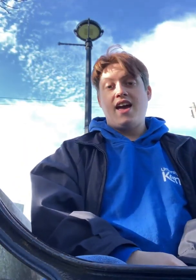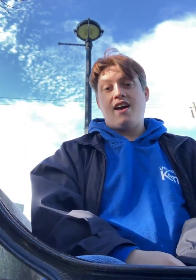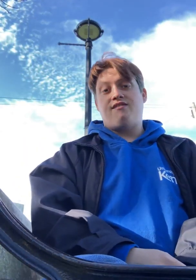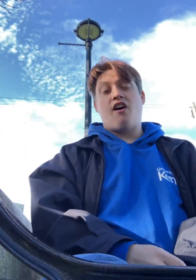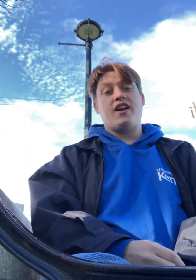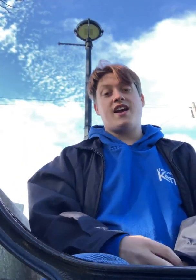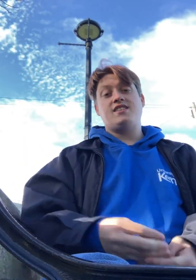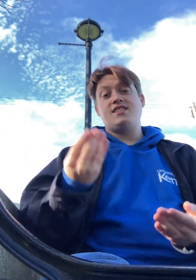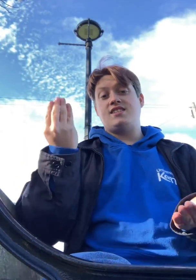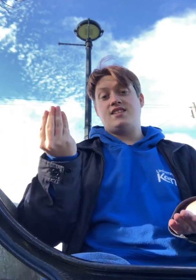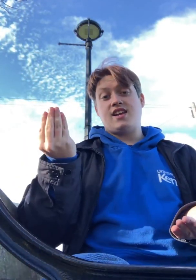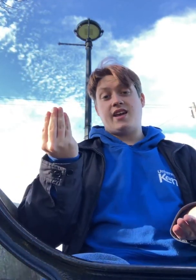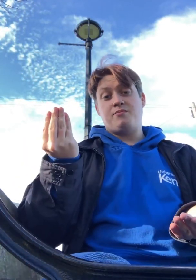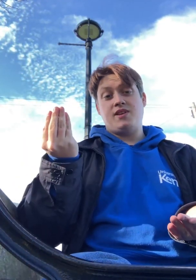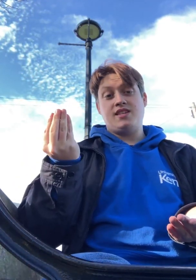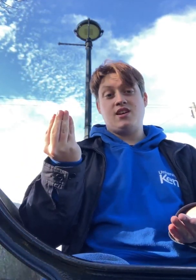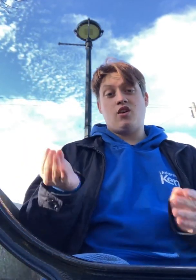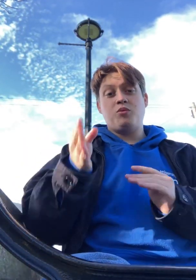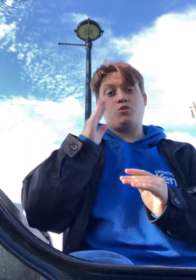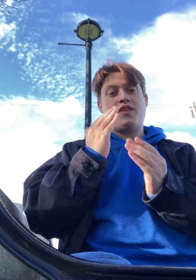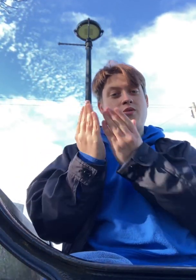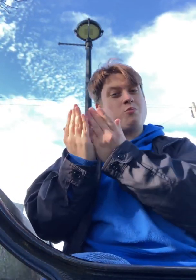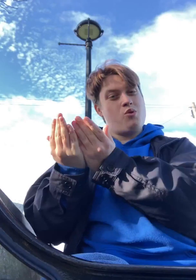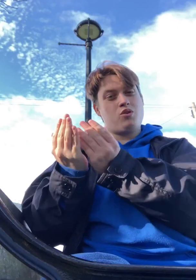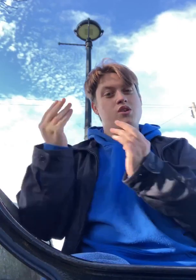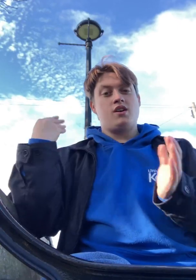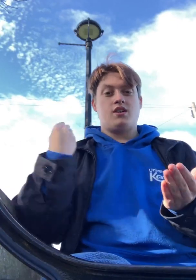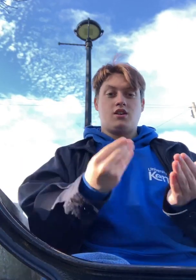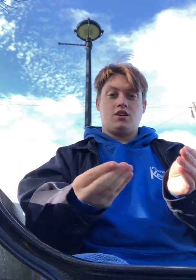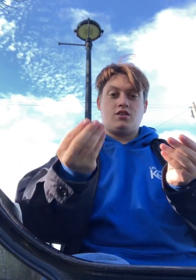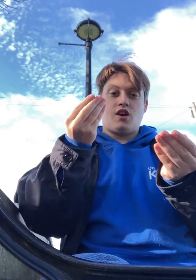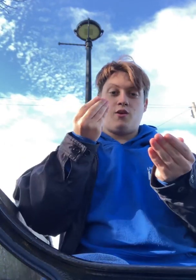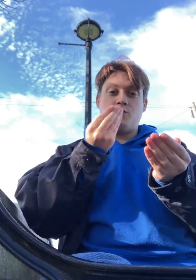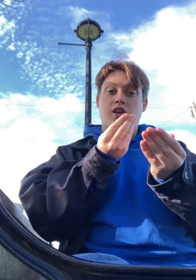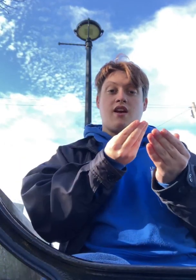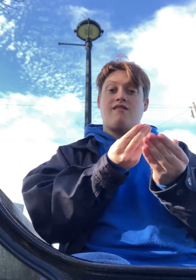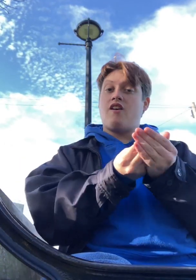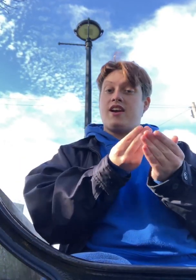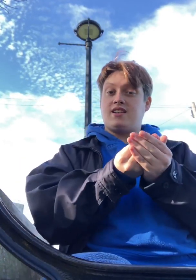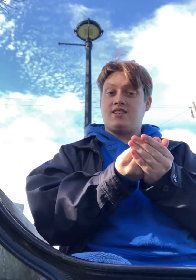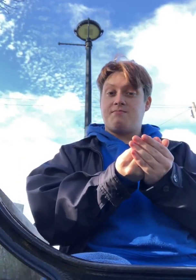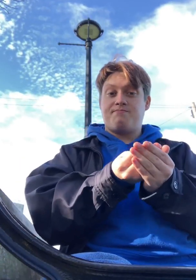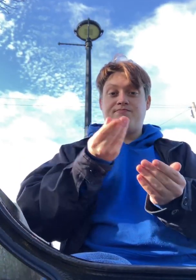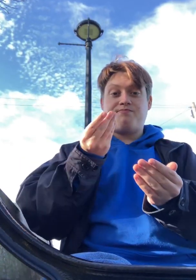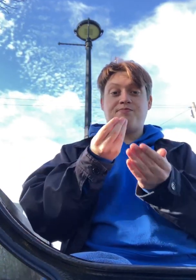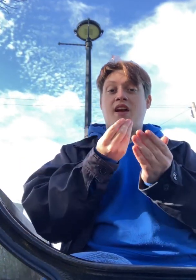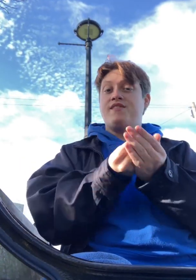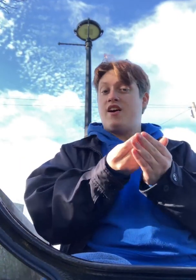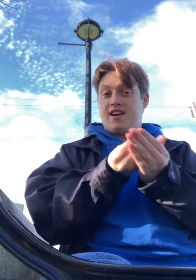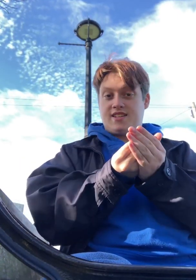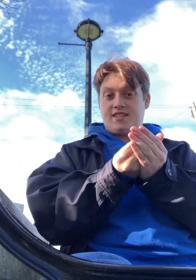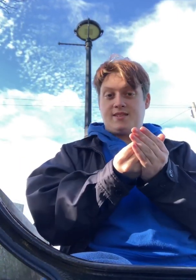And finance is the same as economics without the book. So finance.